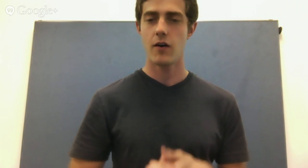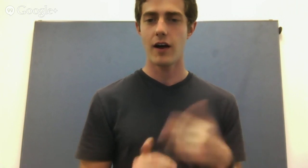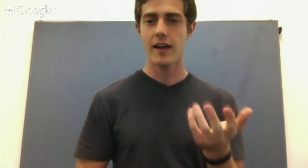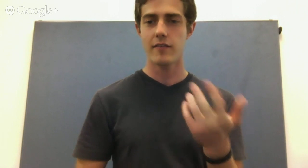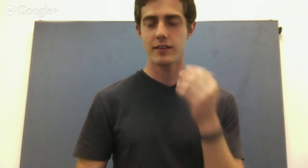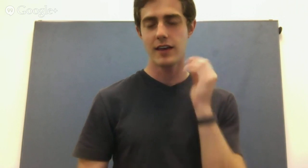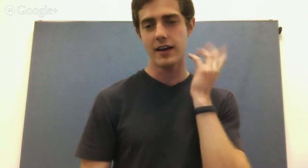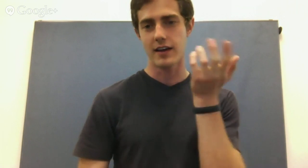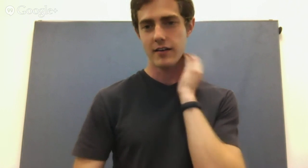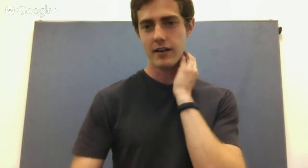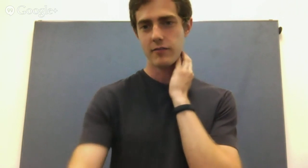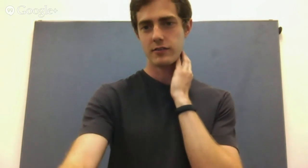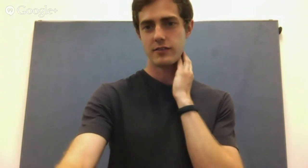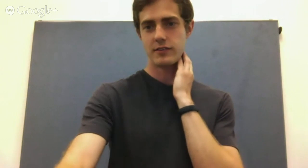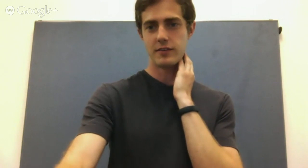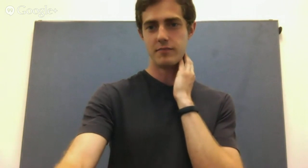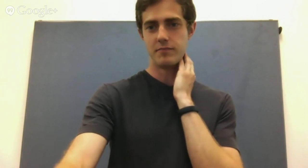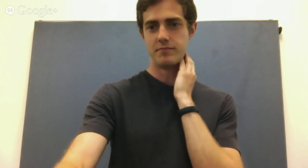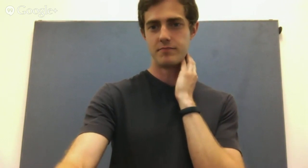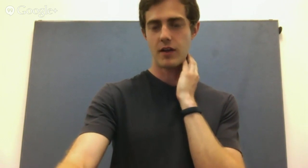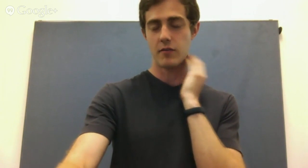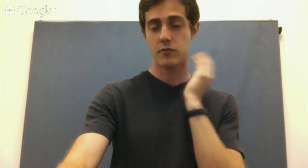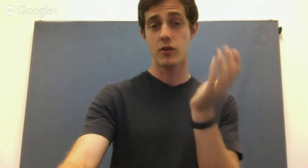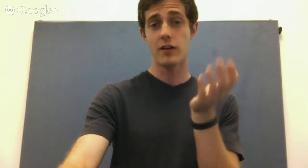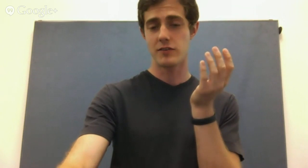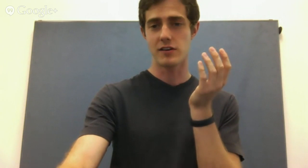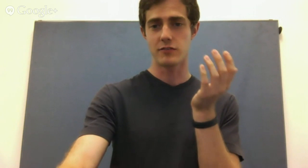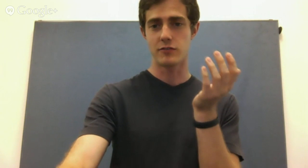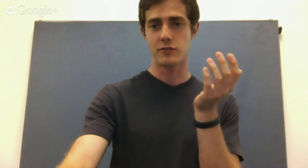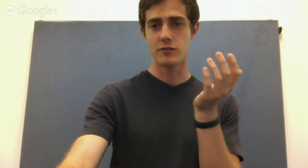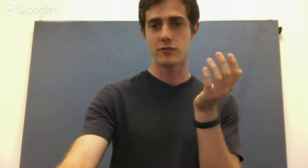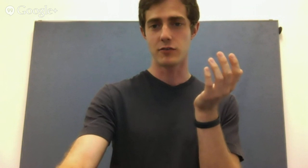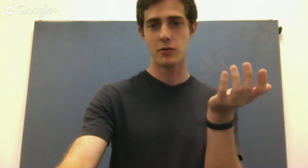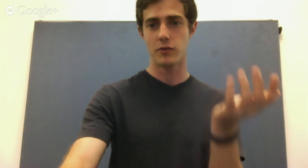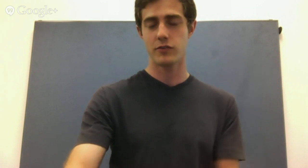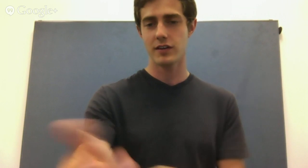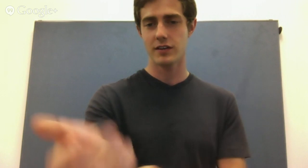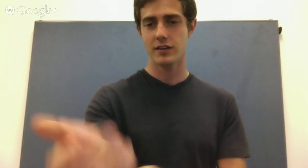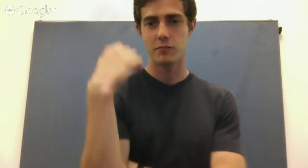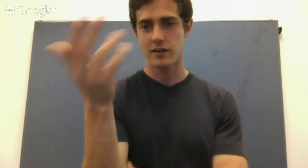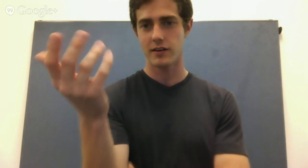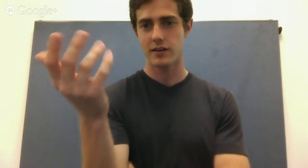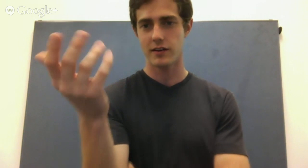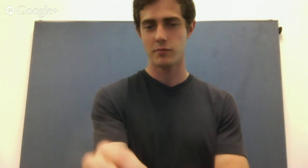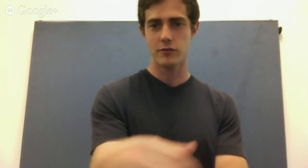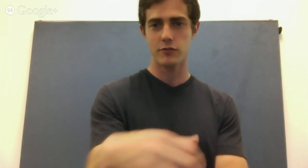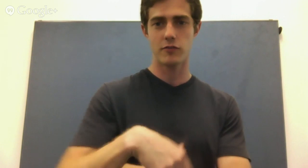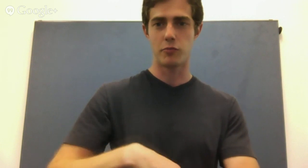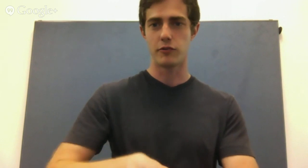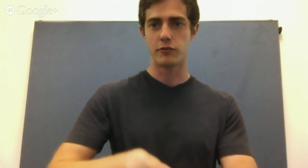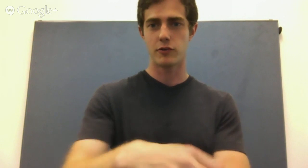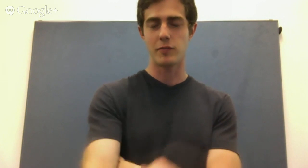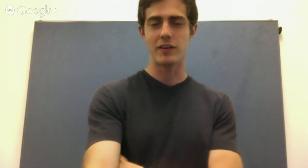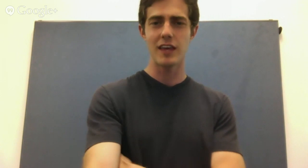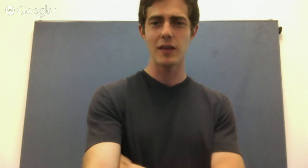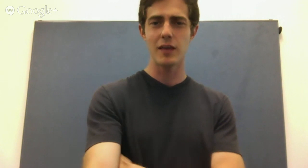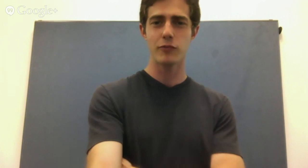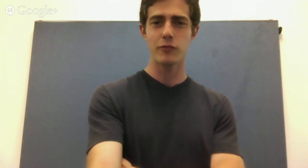No, I haven't. Yeah, I haven't. I've glossed Manchester, but you won't see it because I'm not sure if it'll pull the stream. It keeps threatening